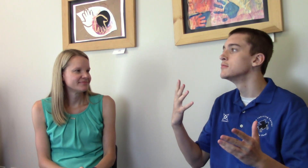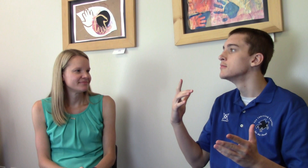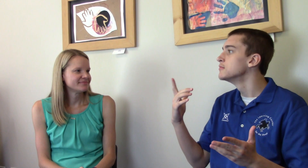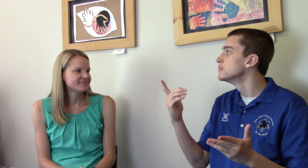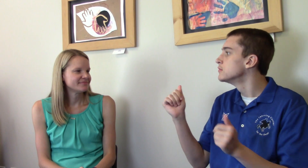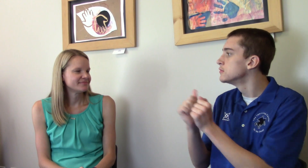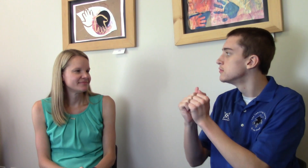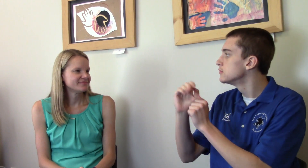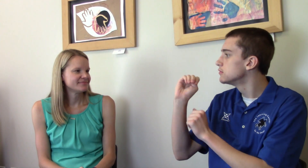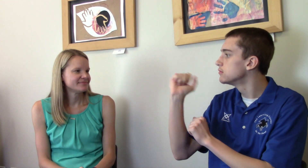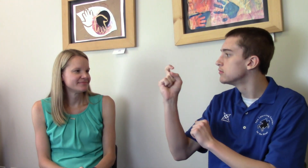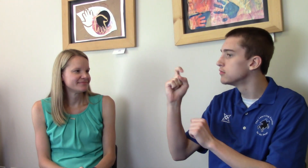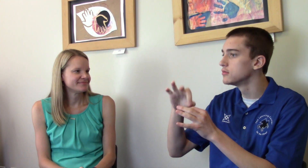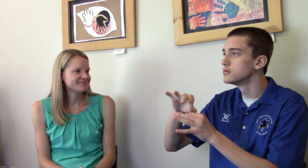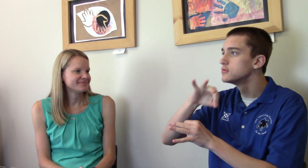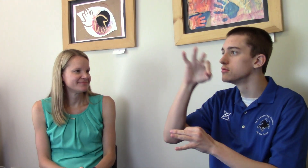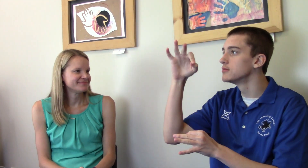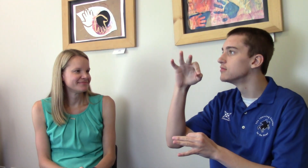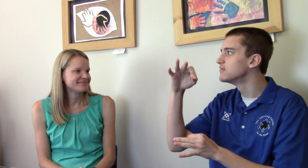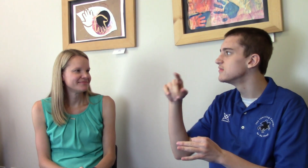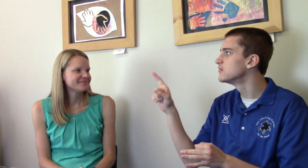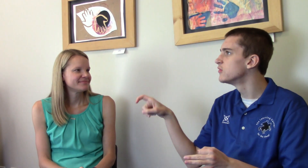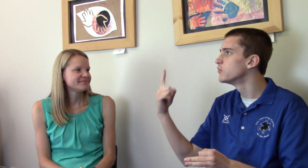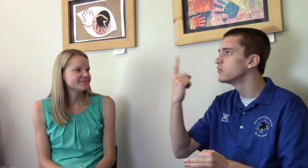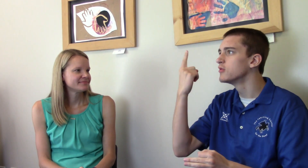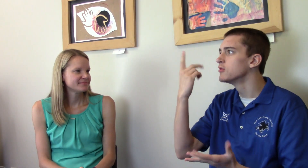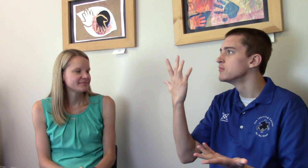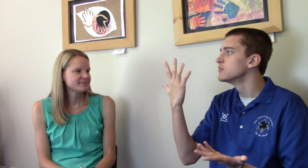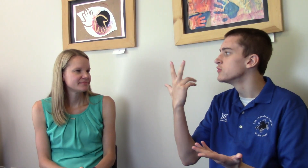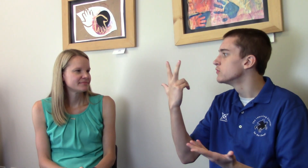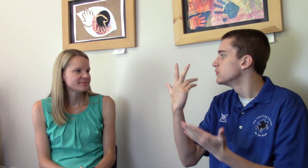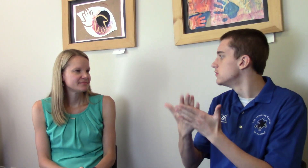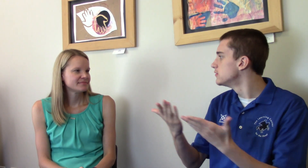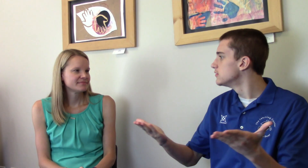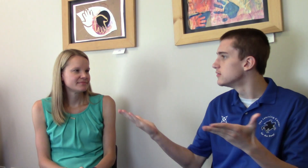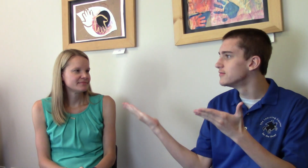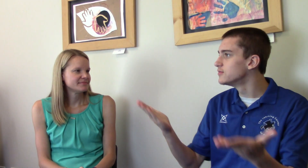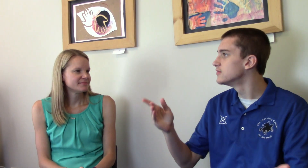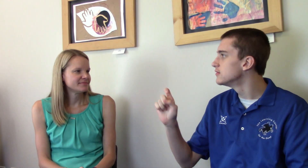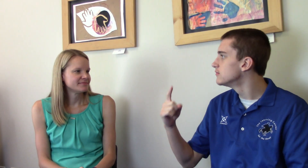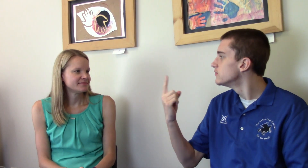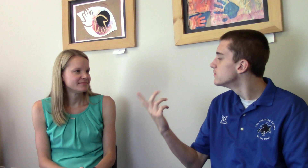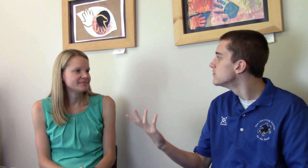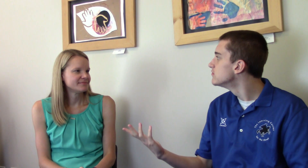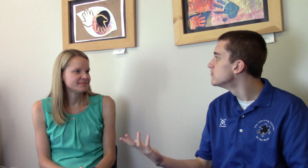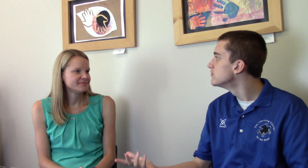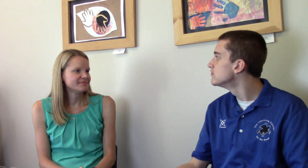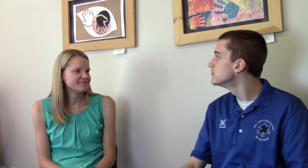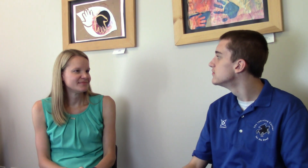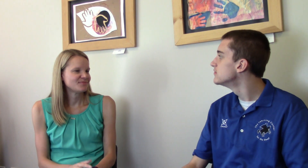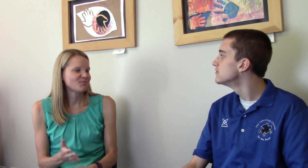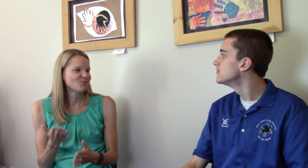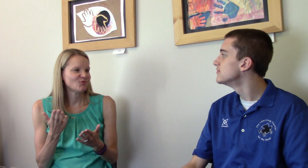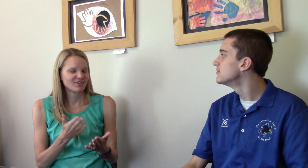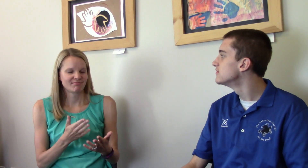island with Max, the Learning Center ghost. What are three things you would want to have with you? Hmm,